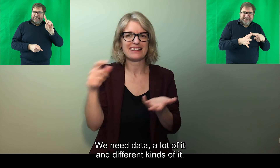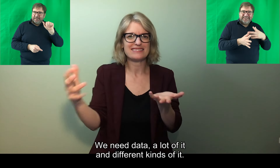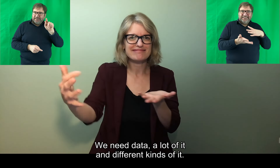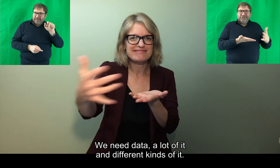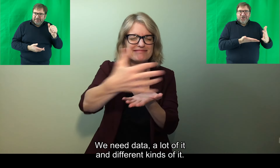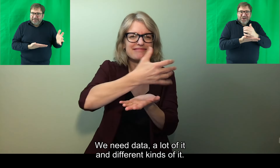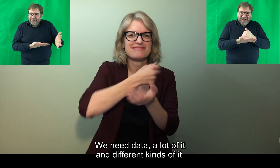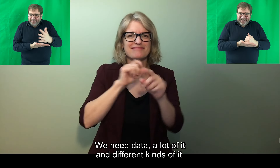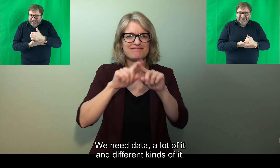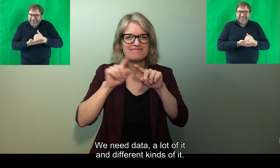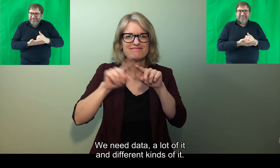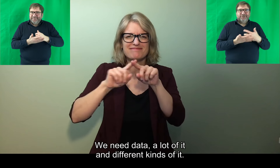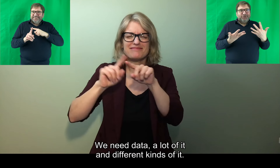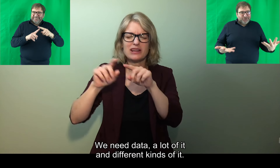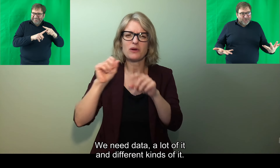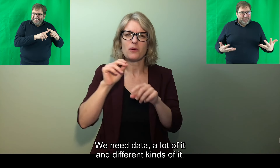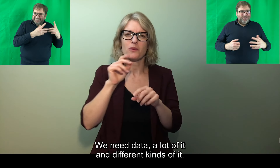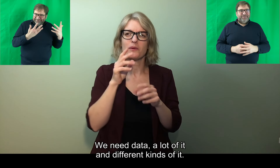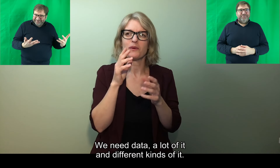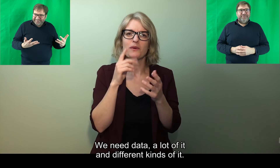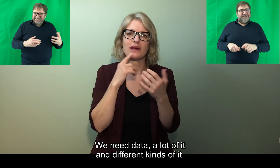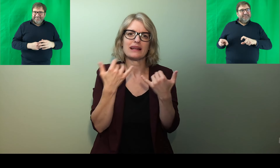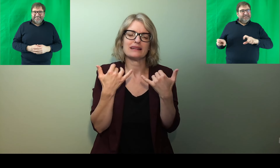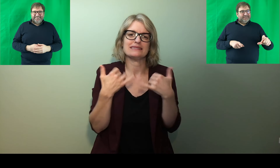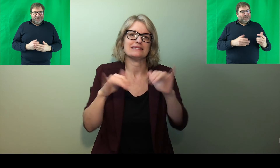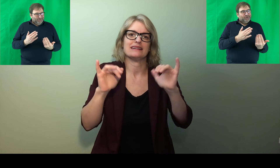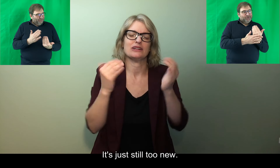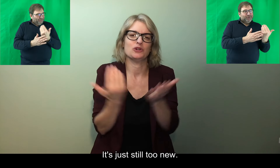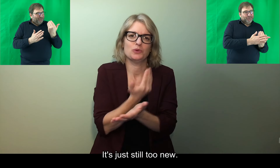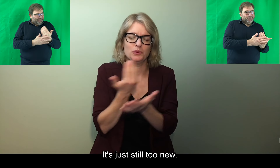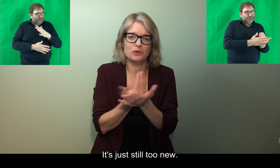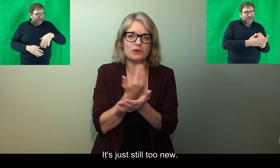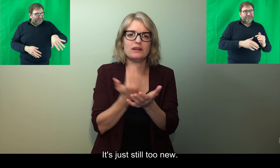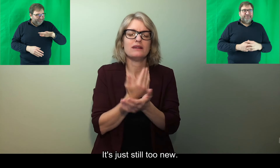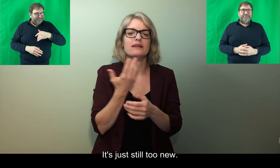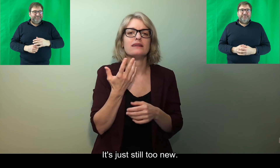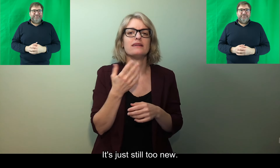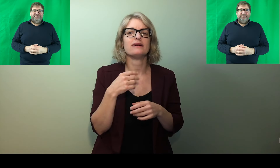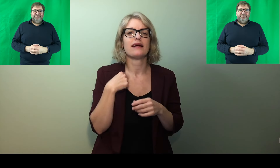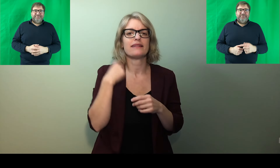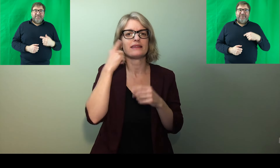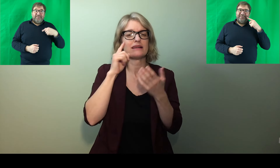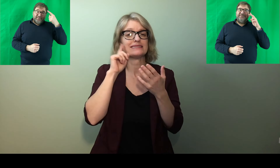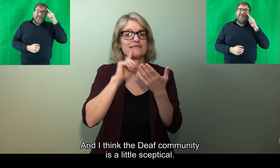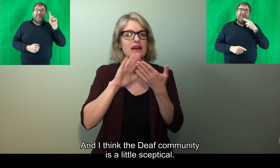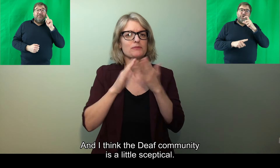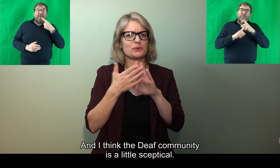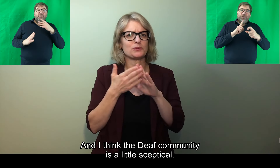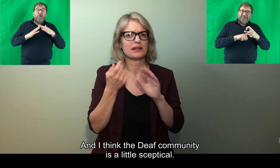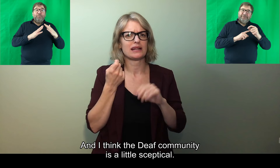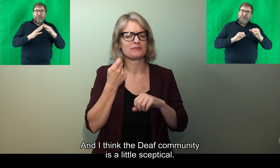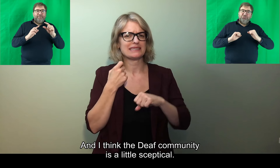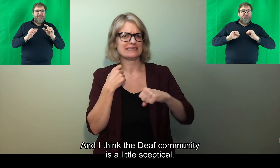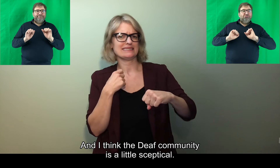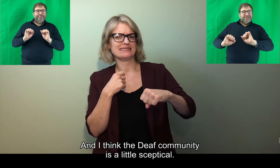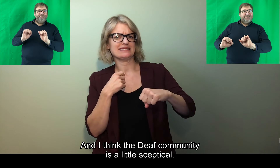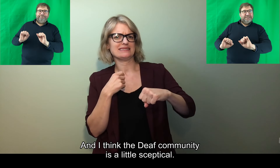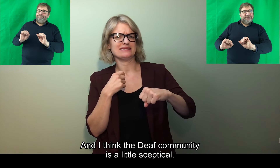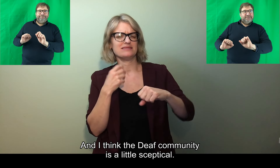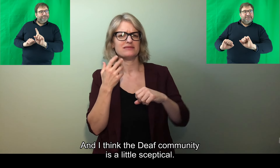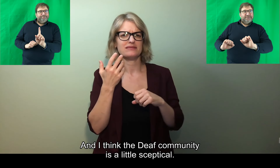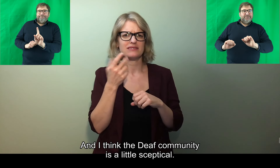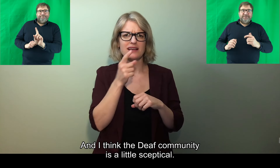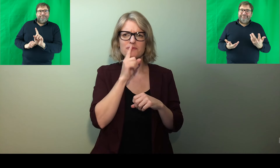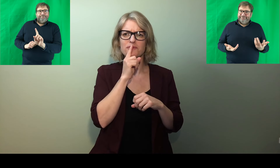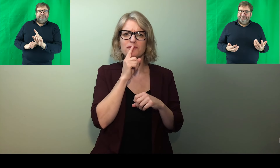need data, a lot of it, and different kinds of it. It's just still too new. And I think the deaf community is a